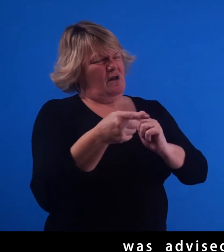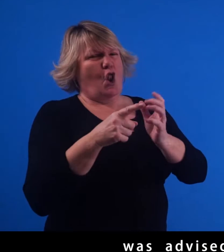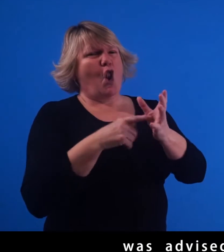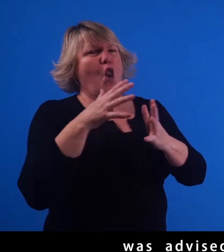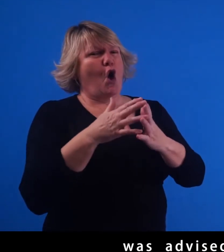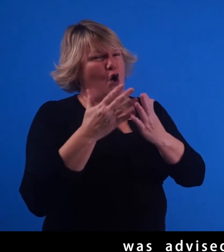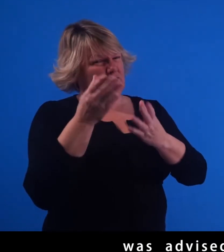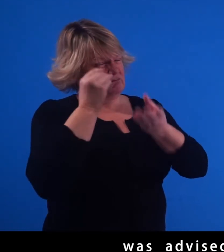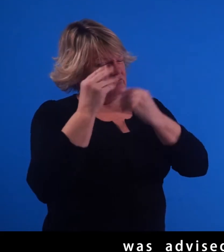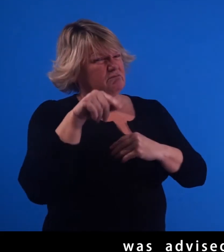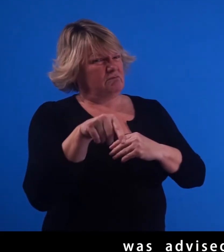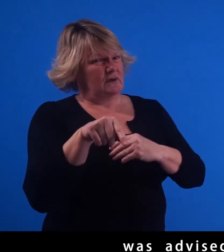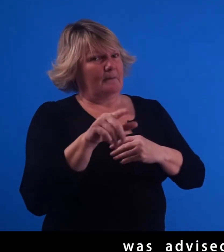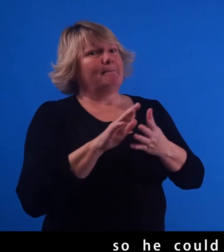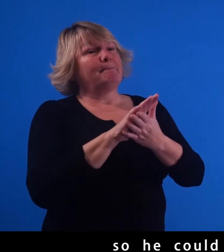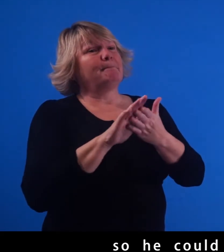instead,